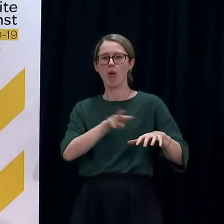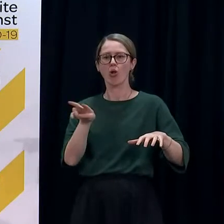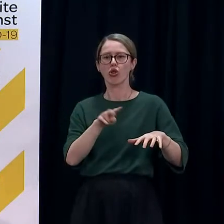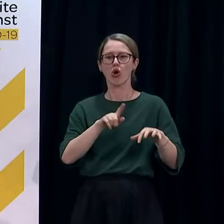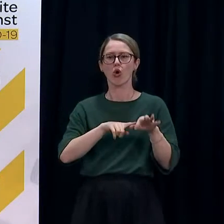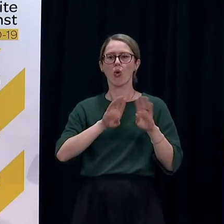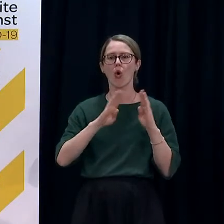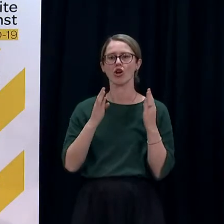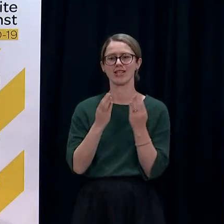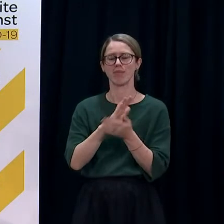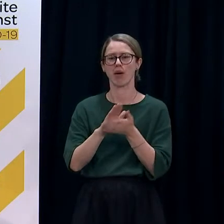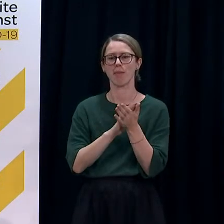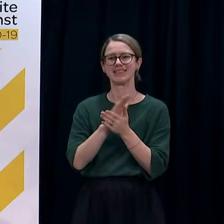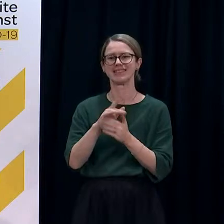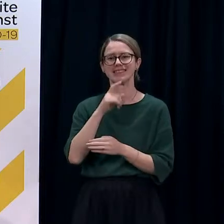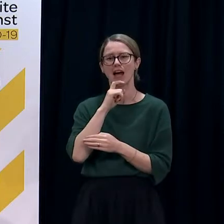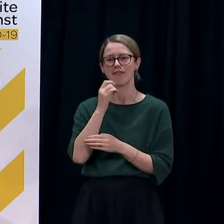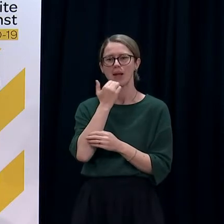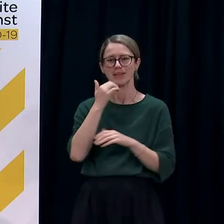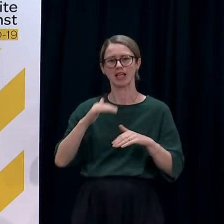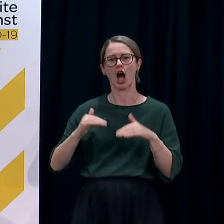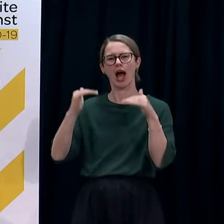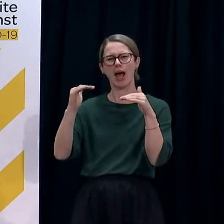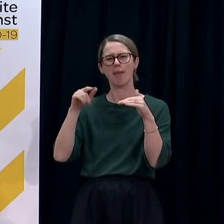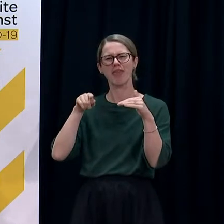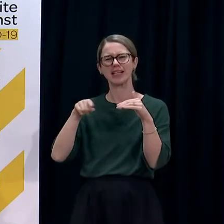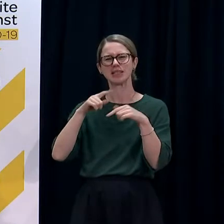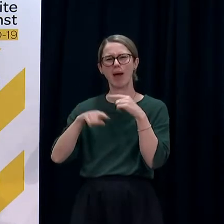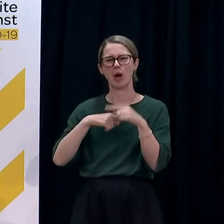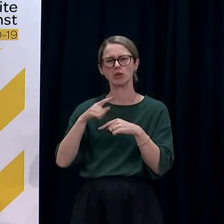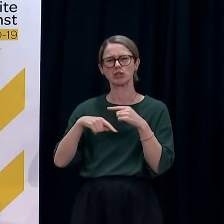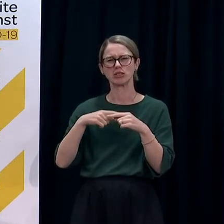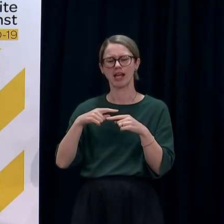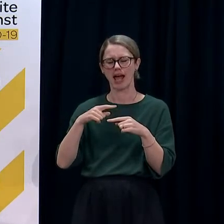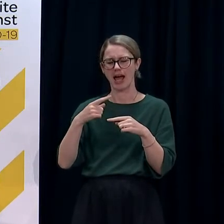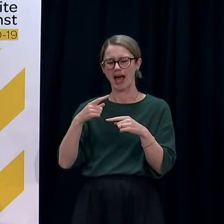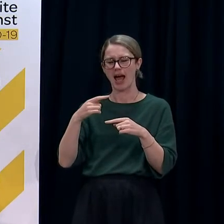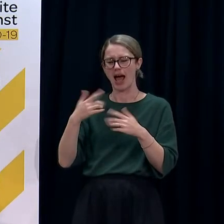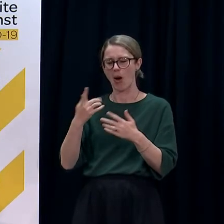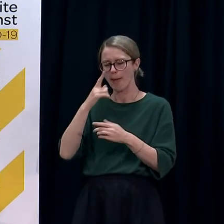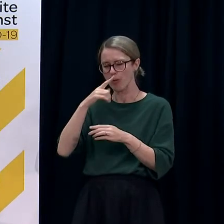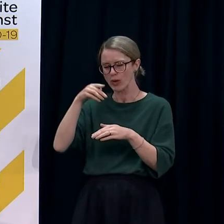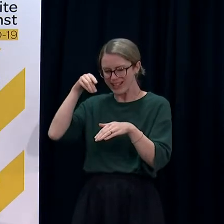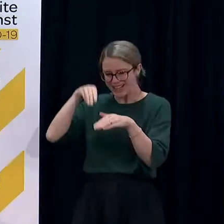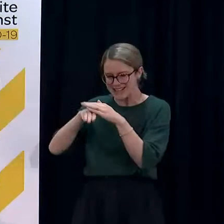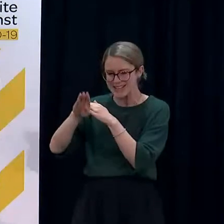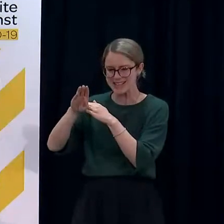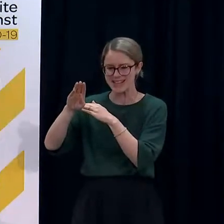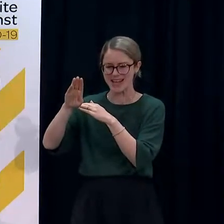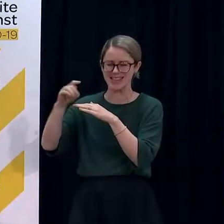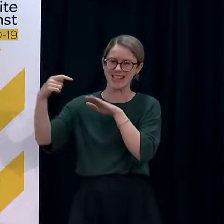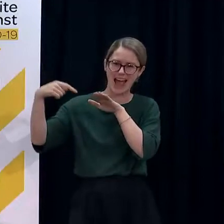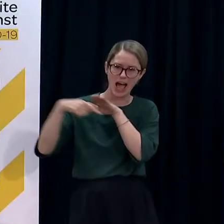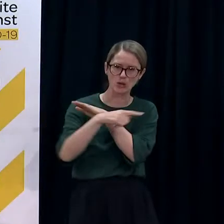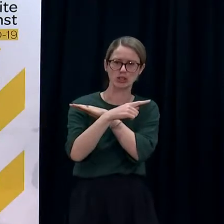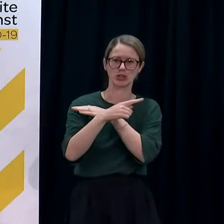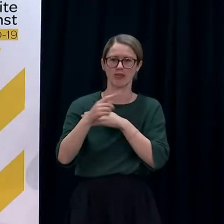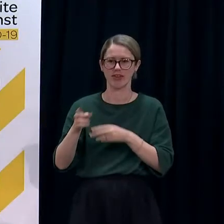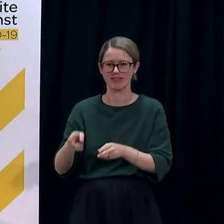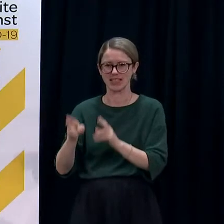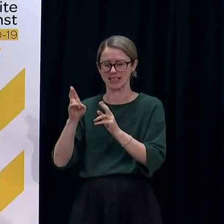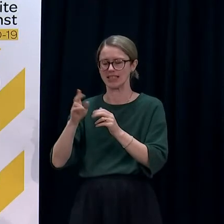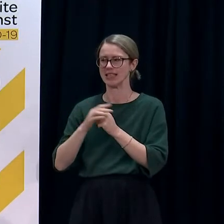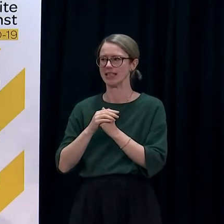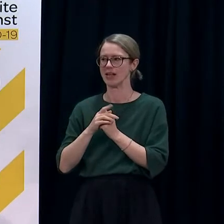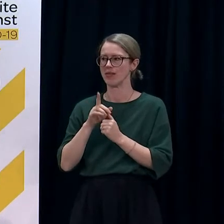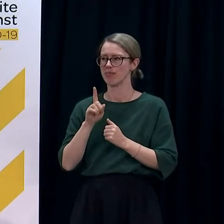that mostly relates to the way in which we manage people in terms of their movements around the facility. But you know, these facilities have